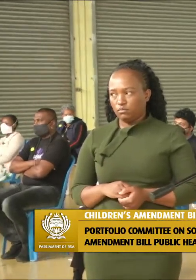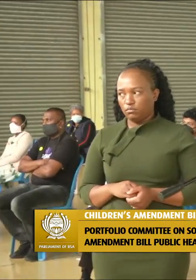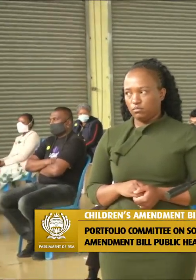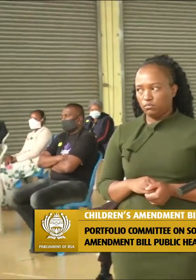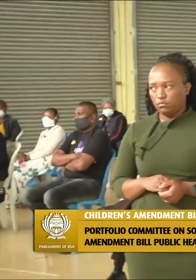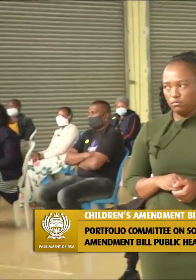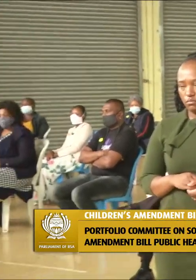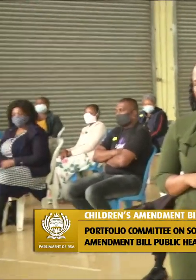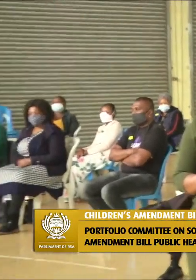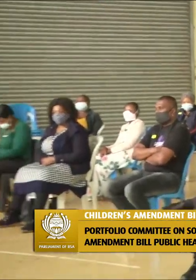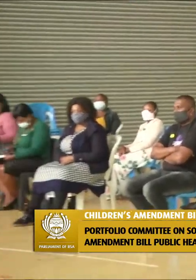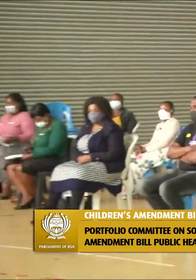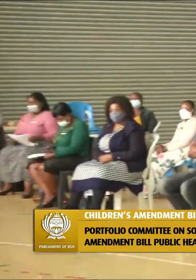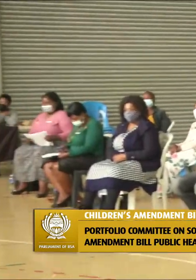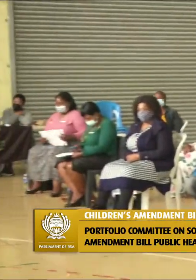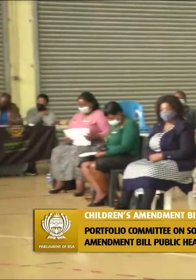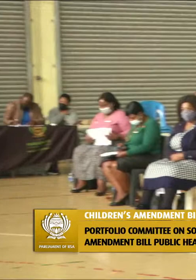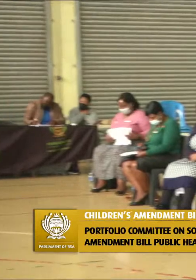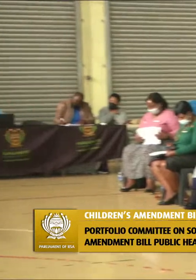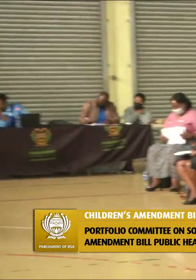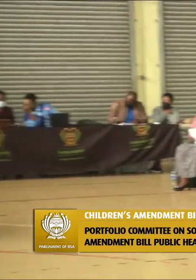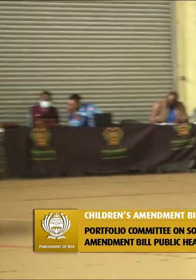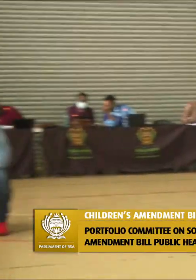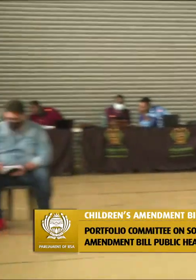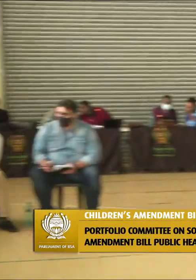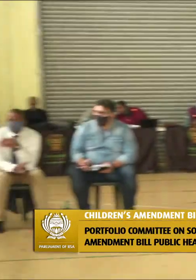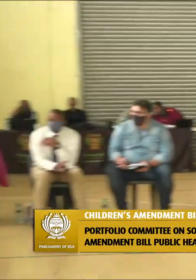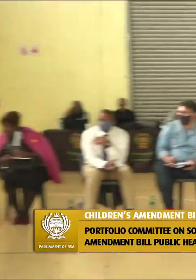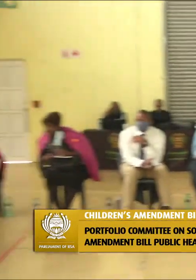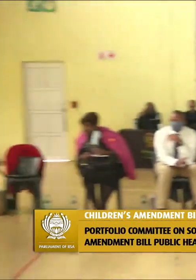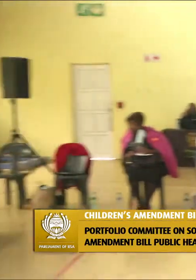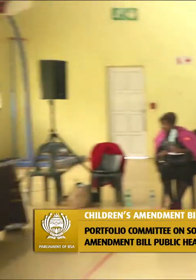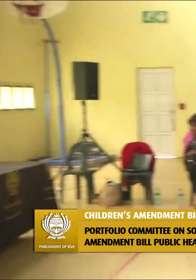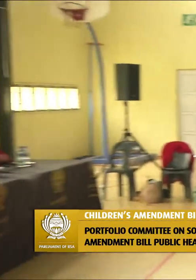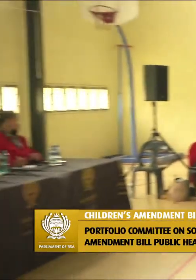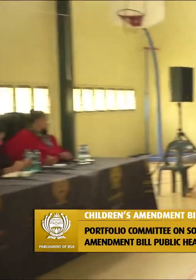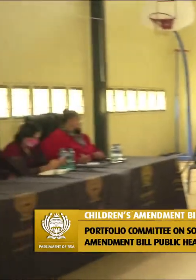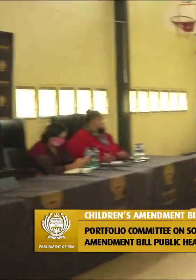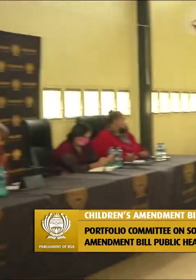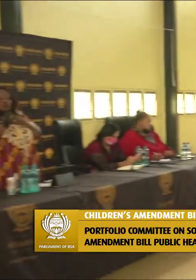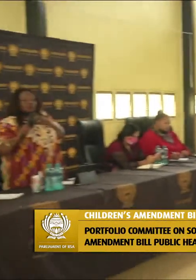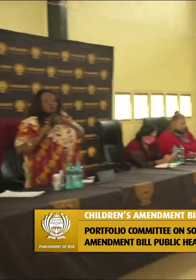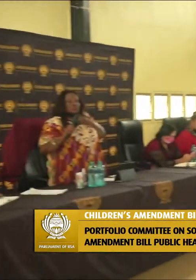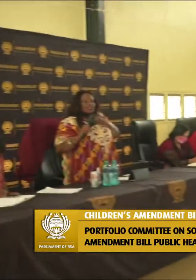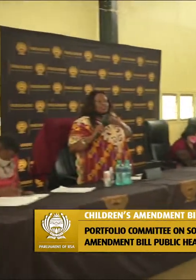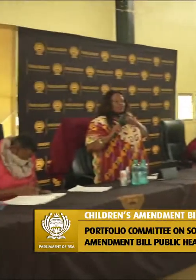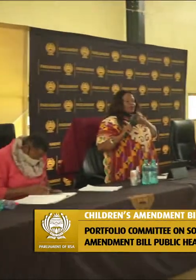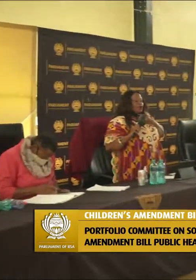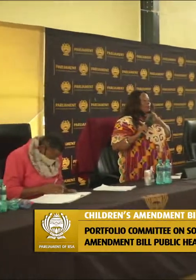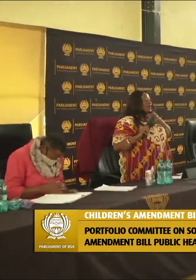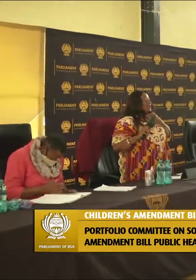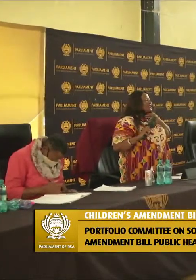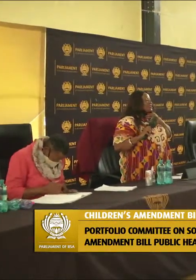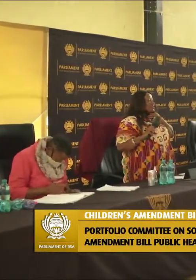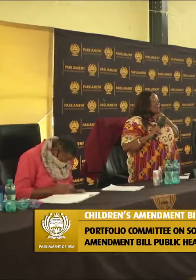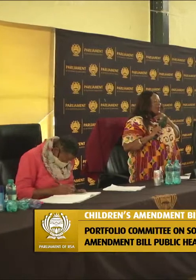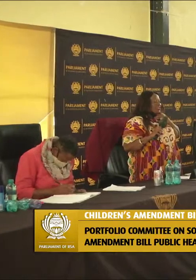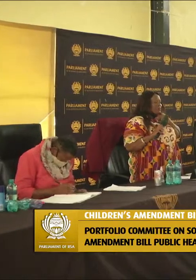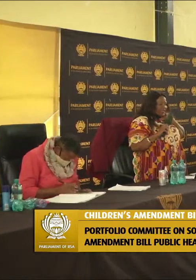Thank you very much for all the participants and inputs. Ngoku asinikele u-Social